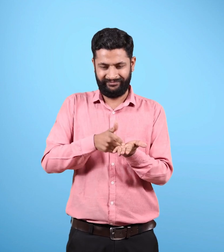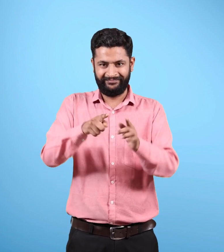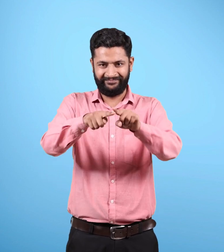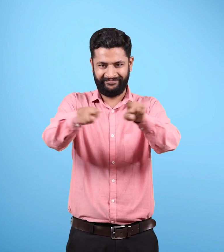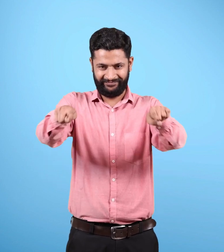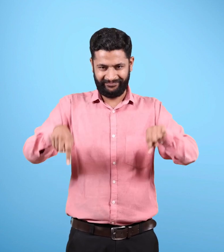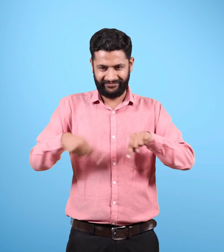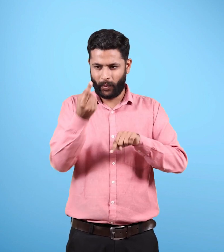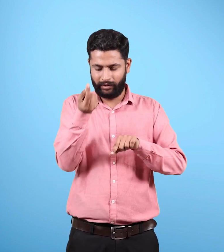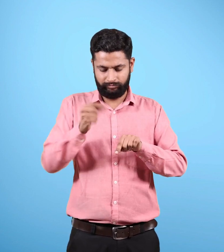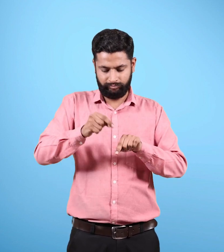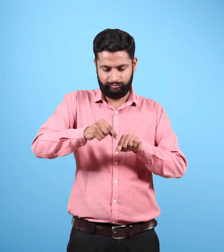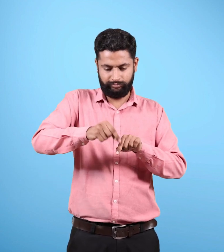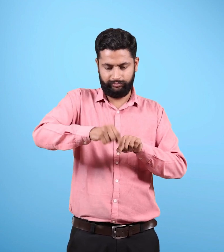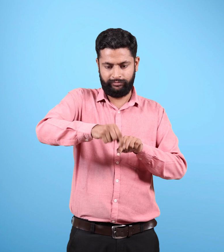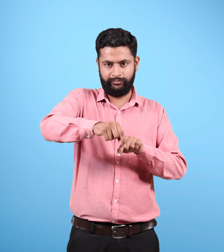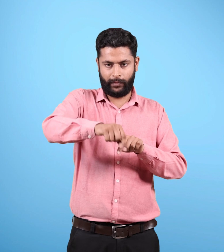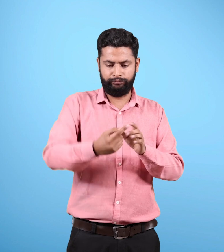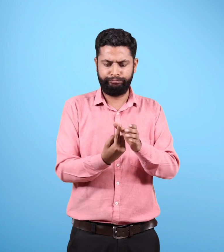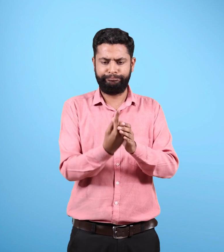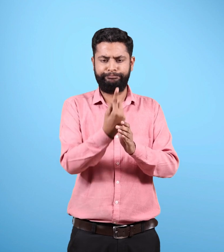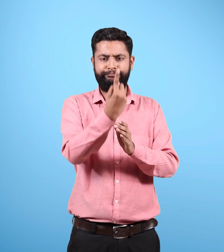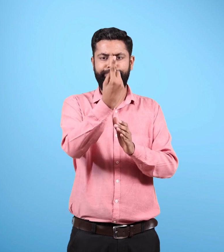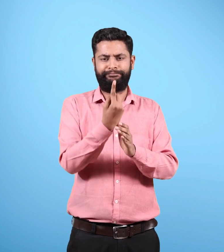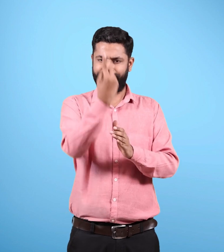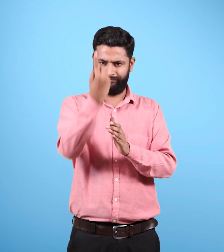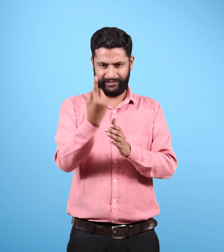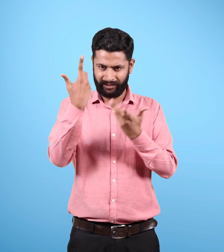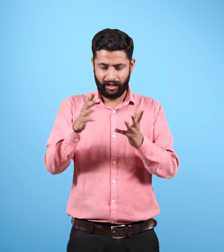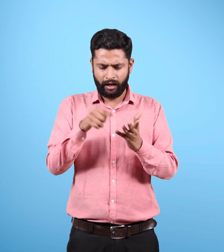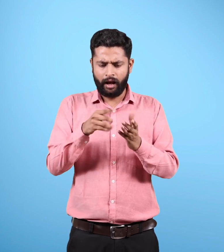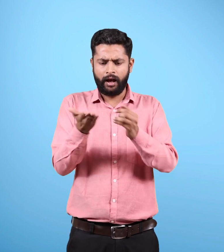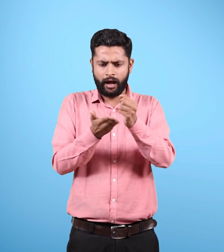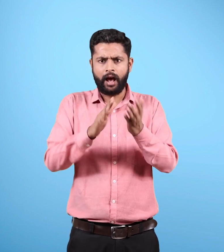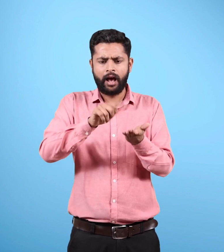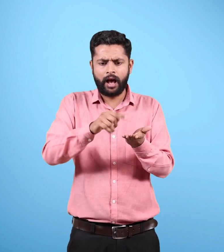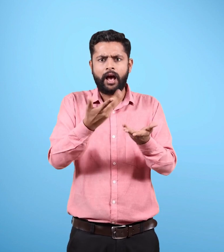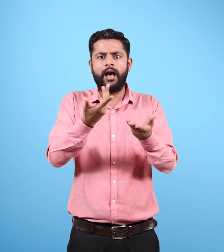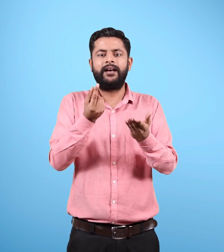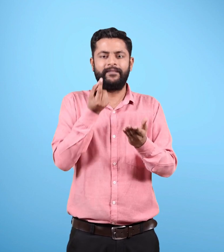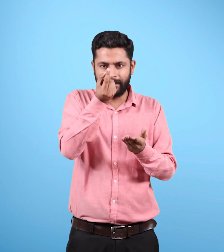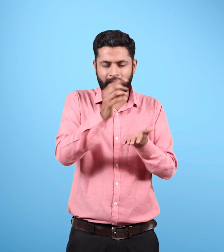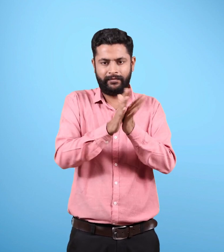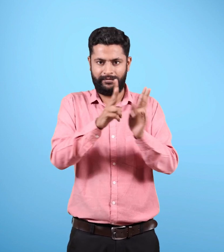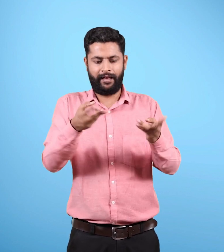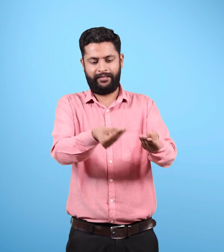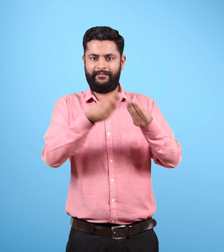You may have seen paddy or wheat fields with rows and rows of plants, which give us